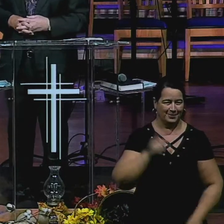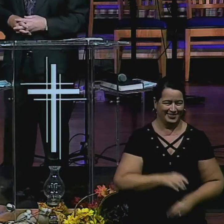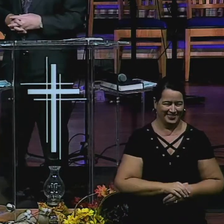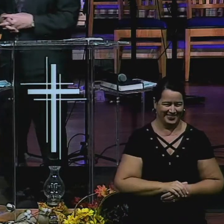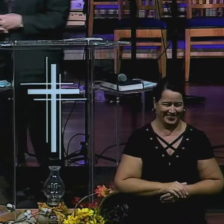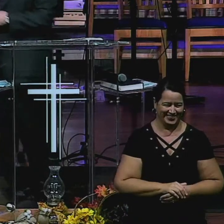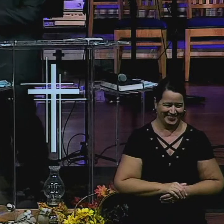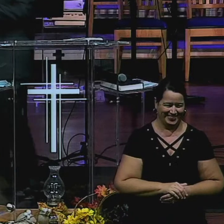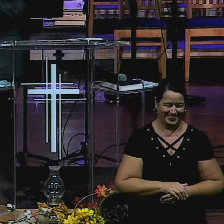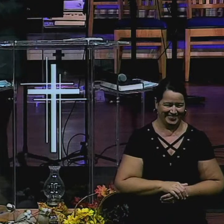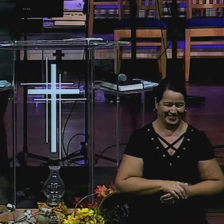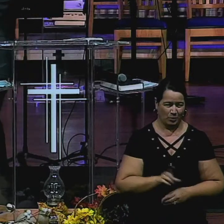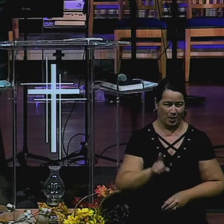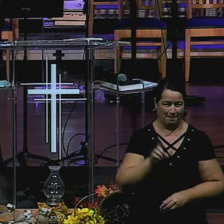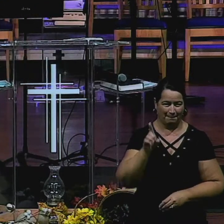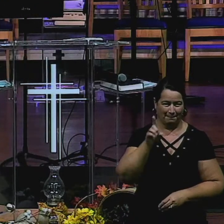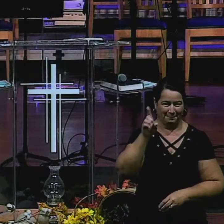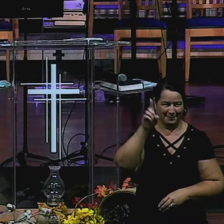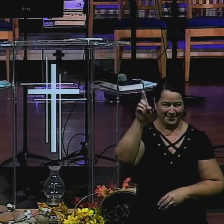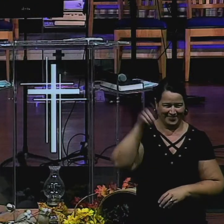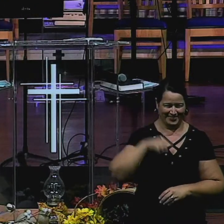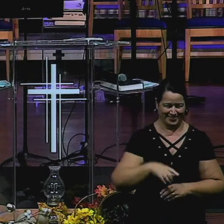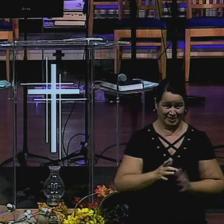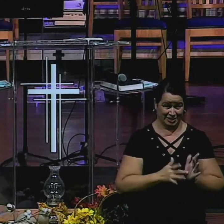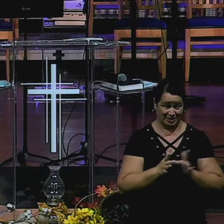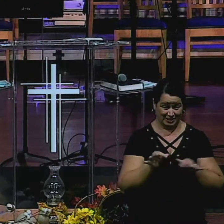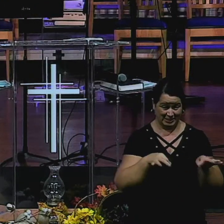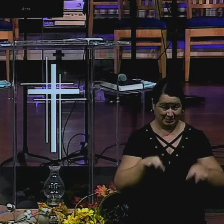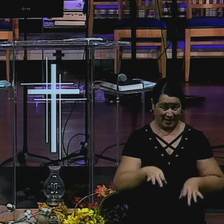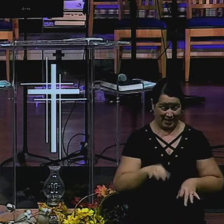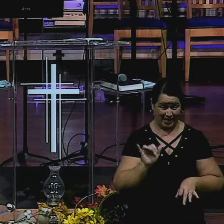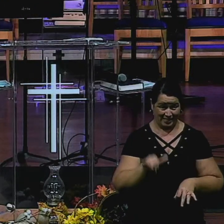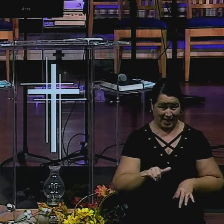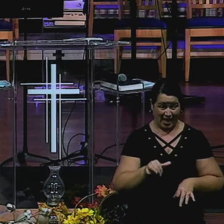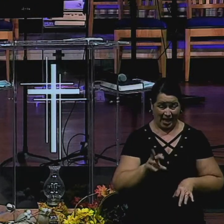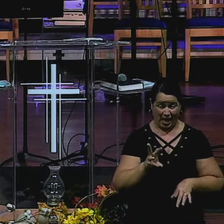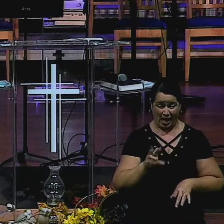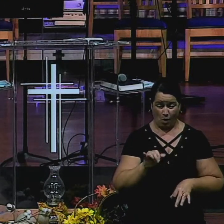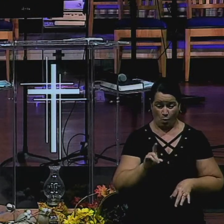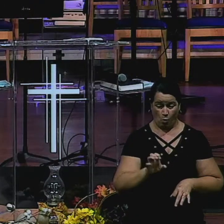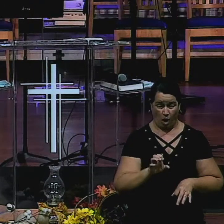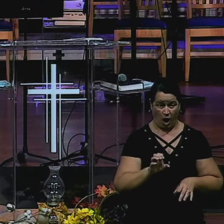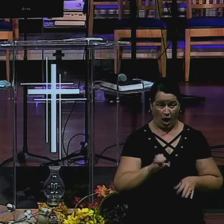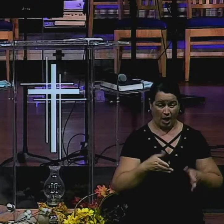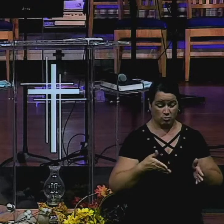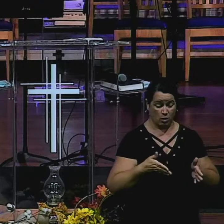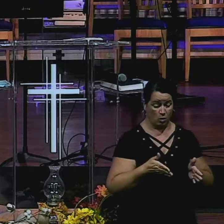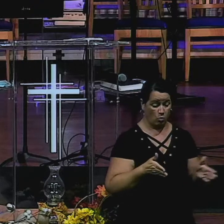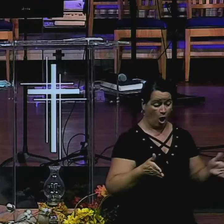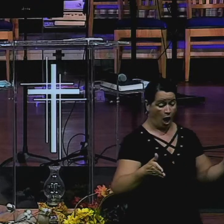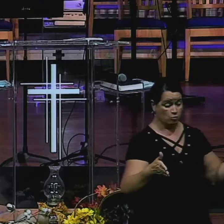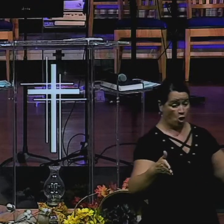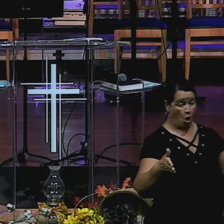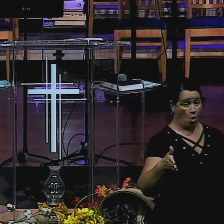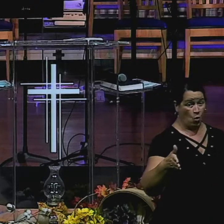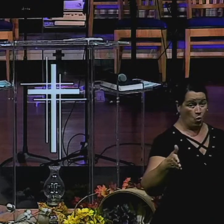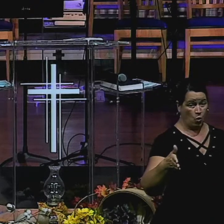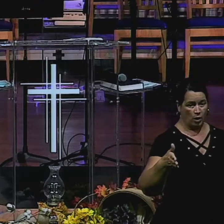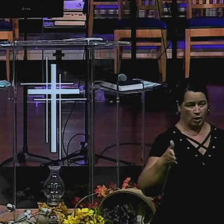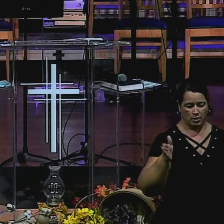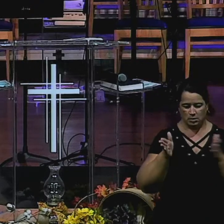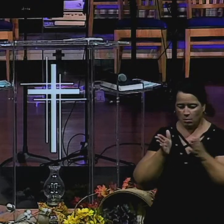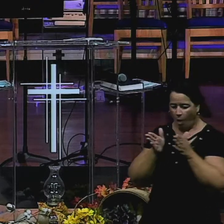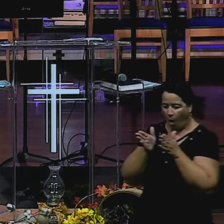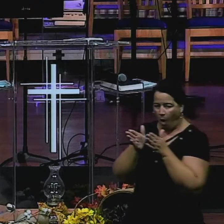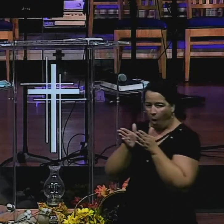Jesus said in the Sermon on the Mount, there's a wide road and a broad gate. It's leading to destruction. And here's some sad words. He said, many there be that go in